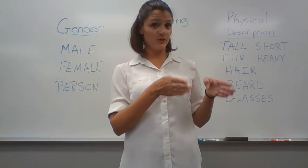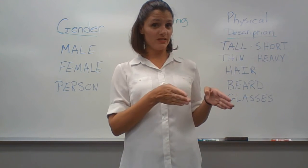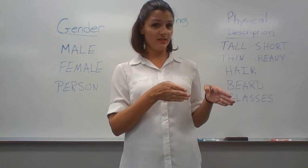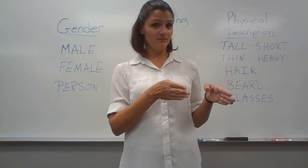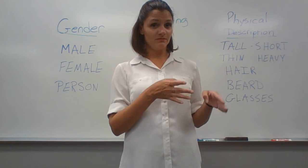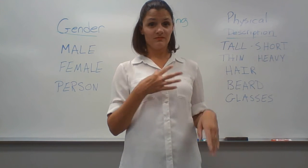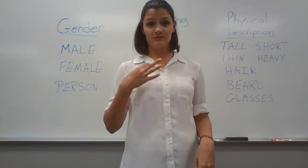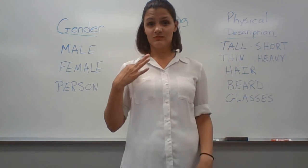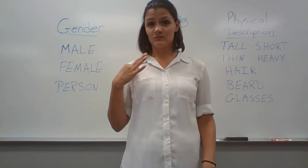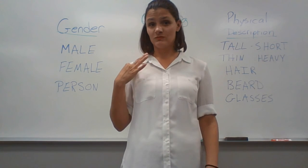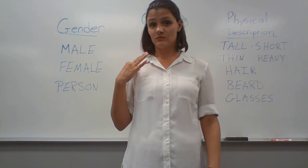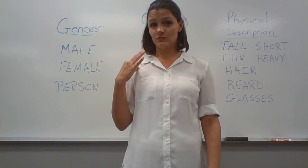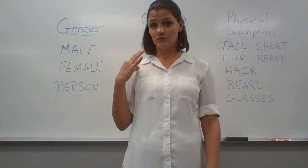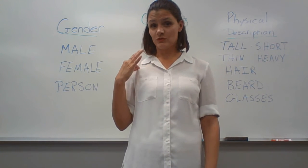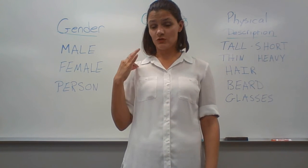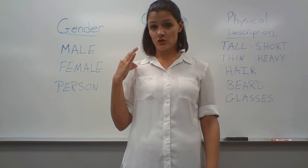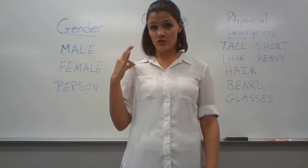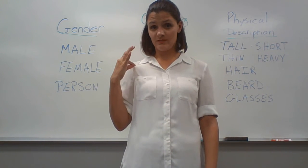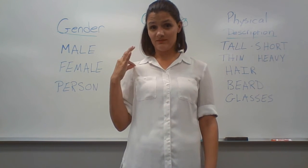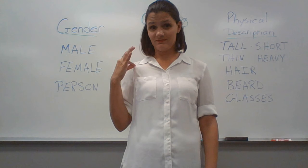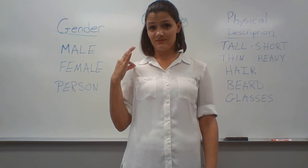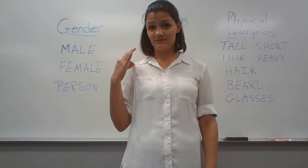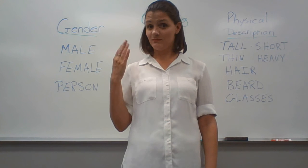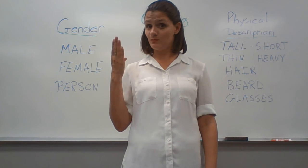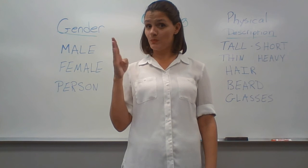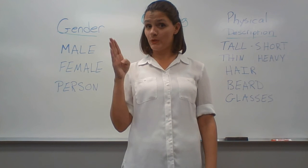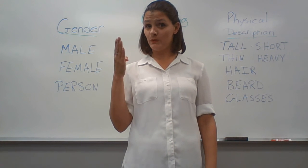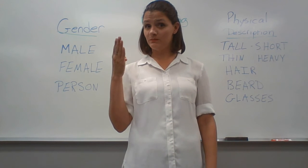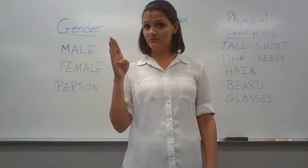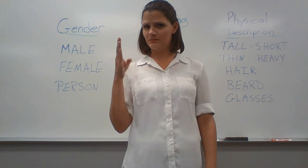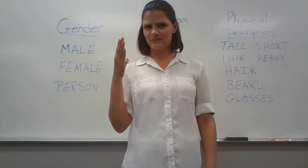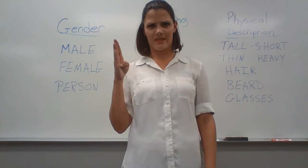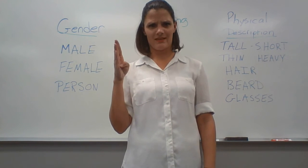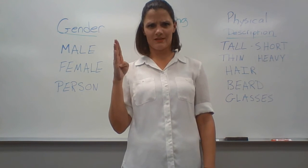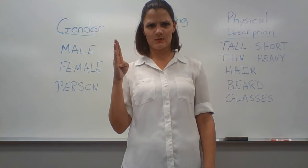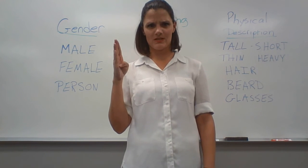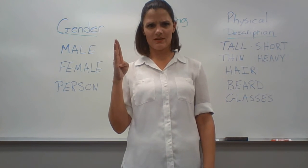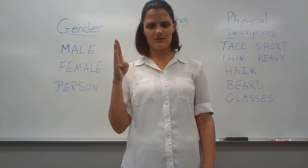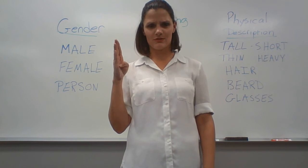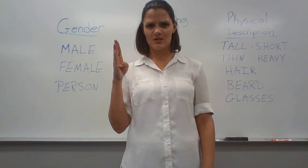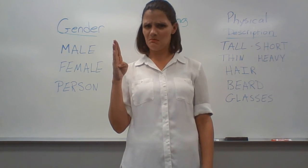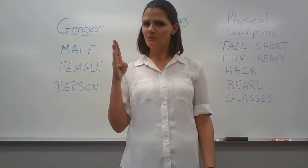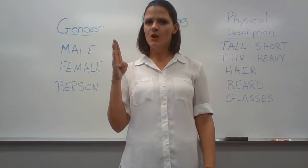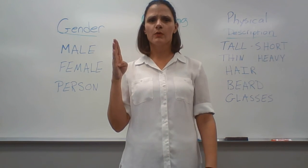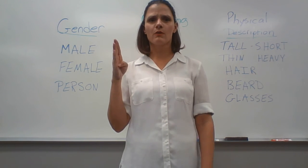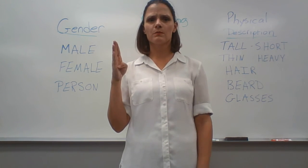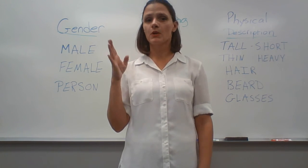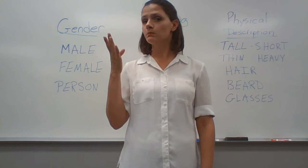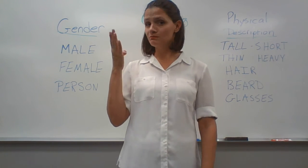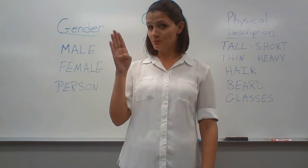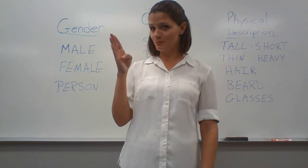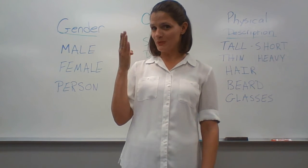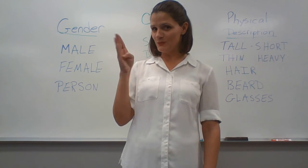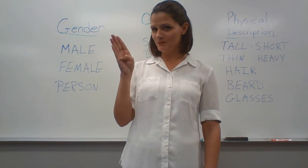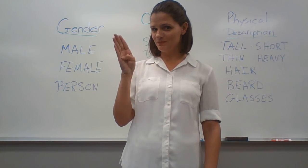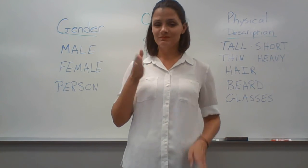Person. Shirt. Blue. I think that's what I said the first time. We're going with blue. Blue.